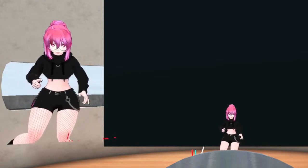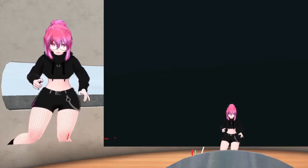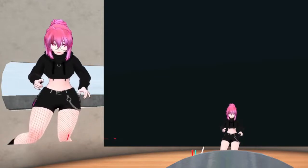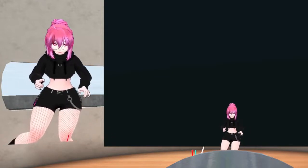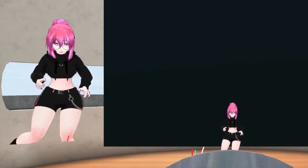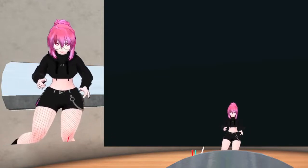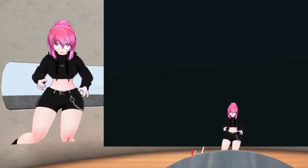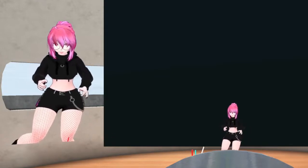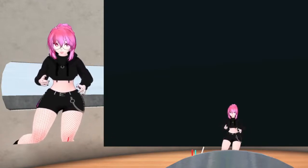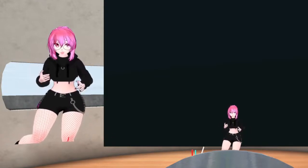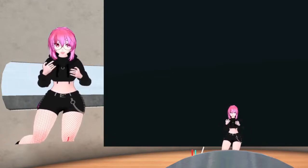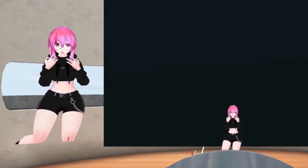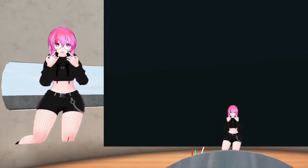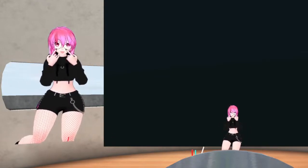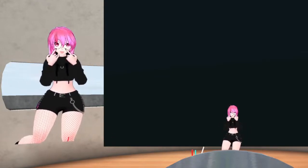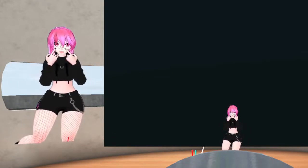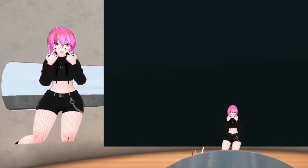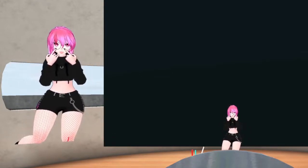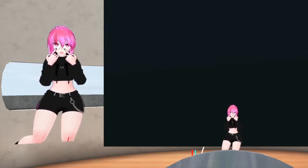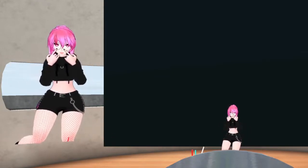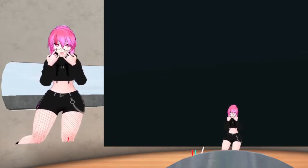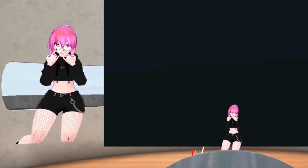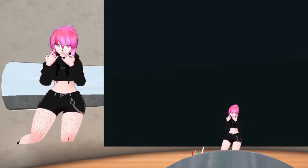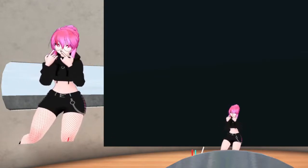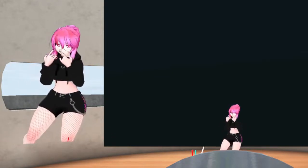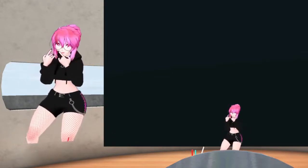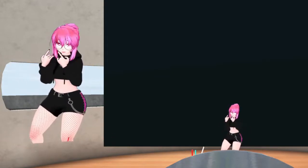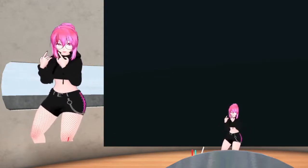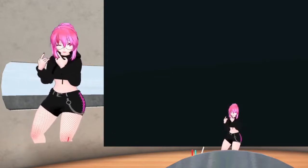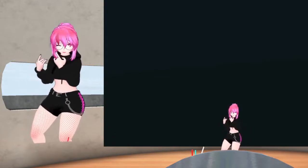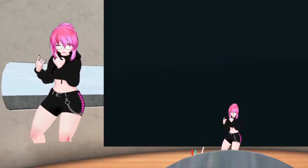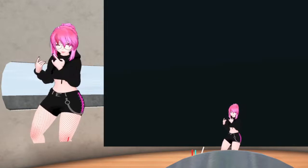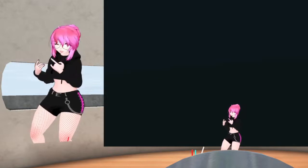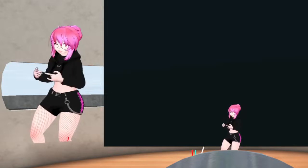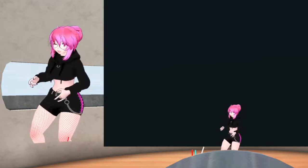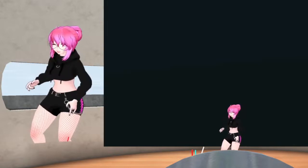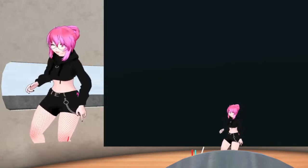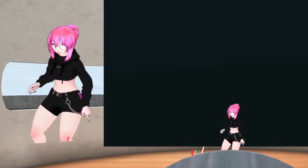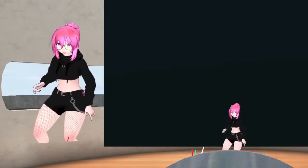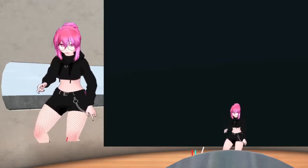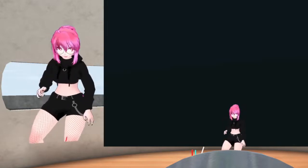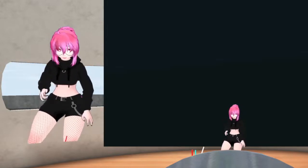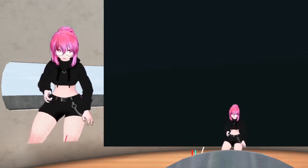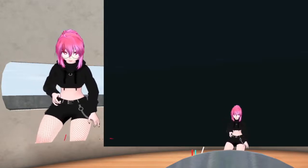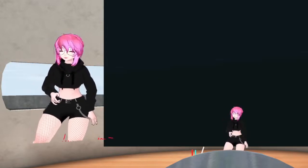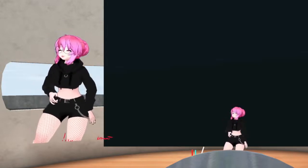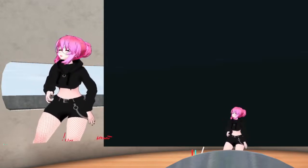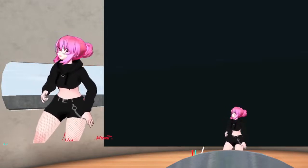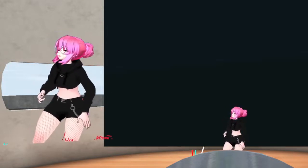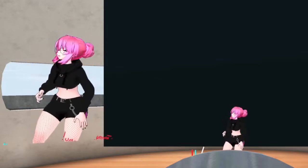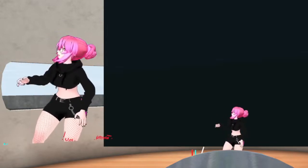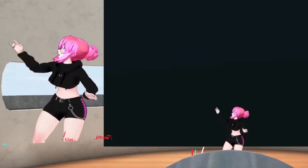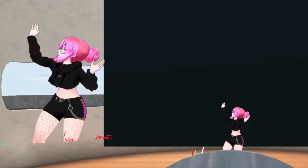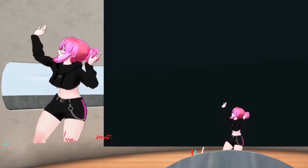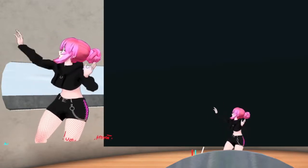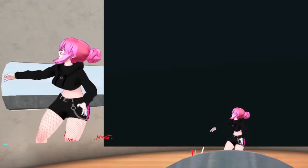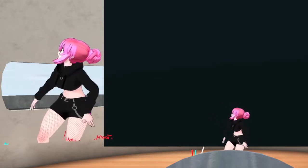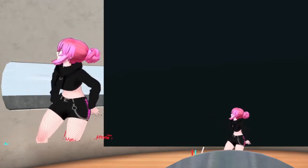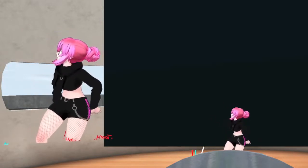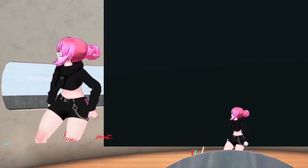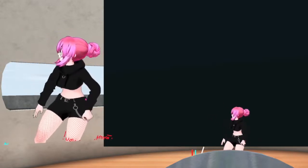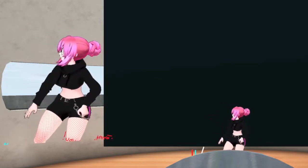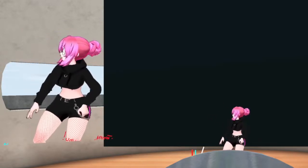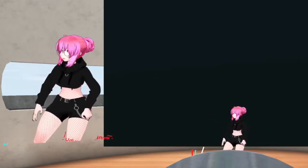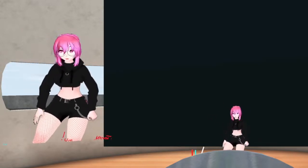Vive? Yeah. They do. Yeah, no, you can connect it to the index. It's just expensive. Frios has one. You should steal it. I